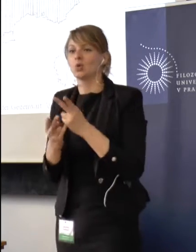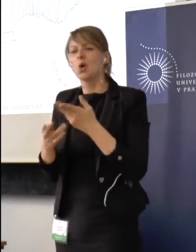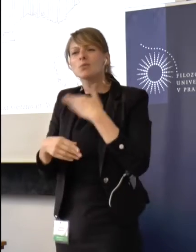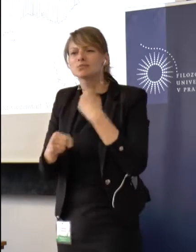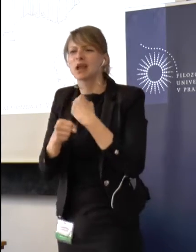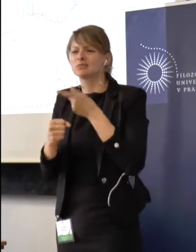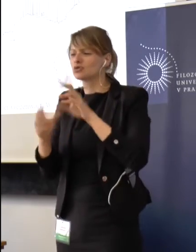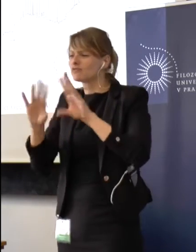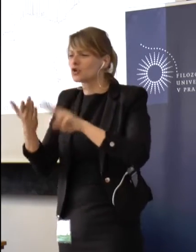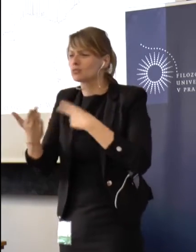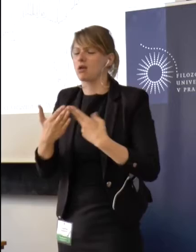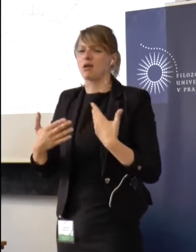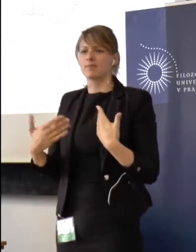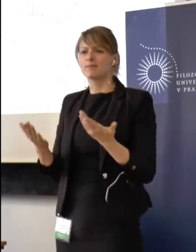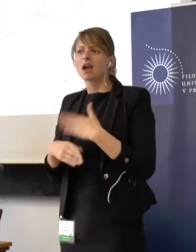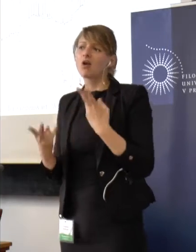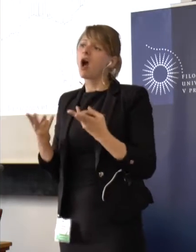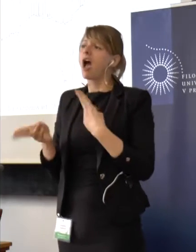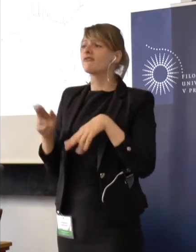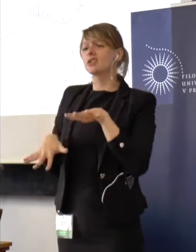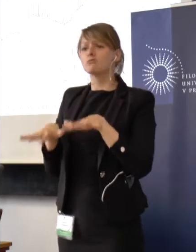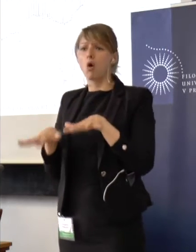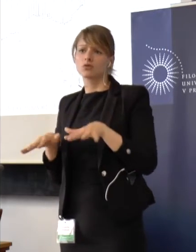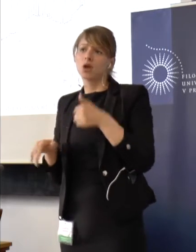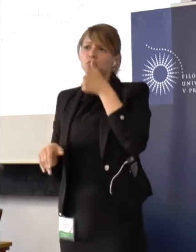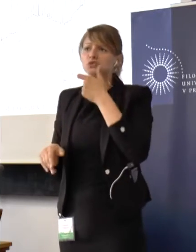do not function so very well.